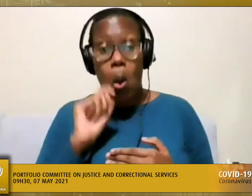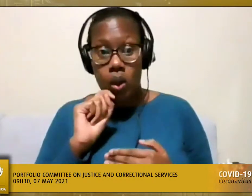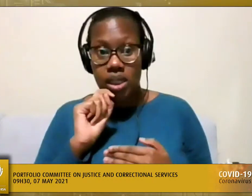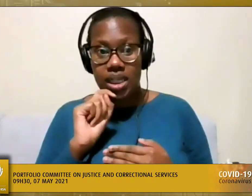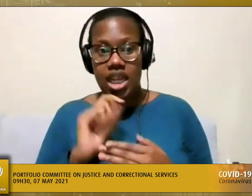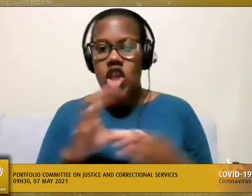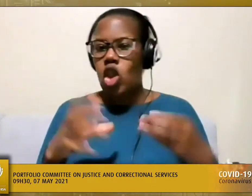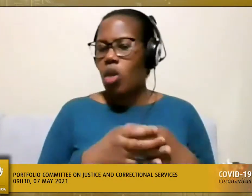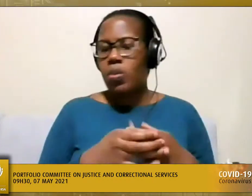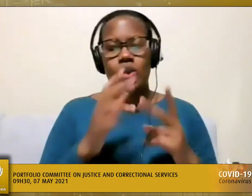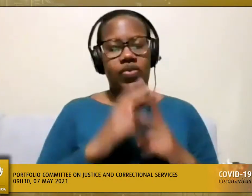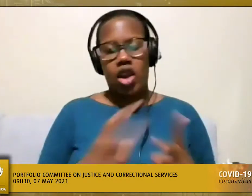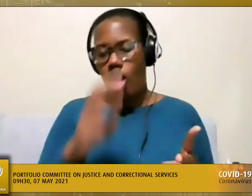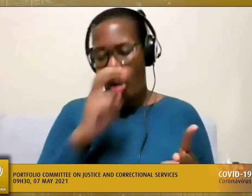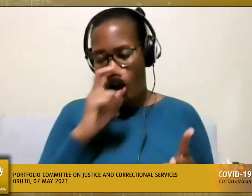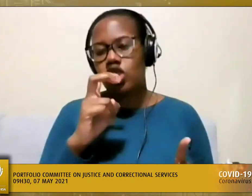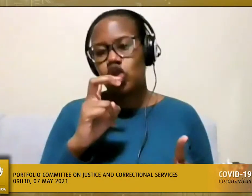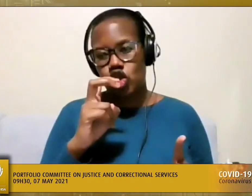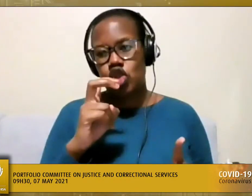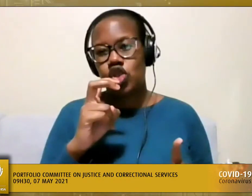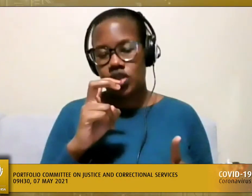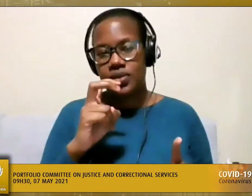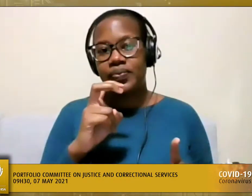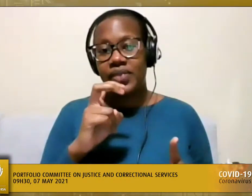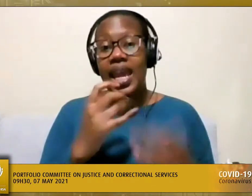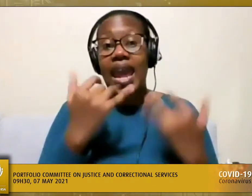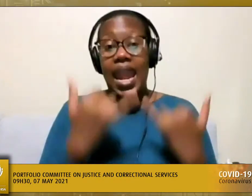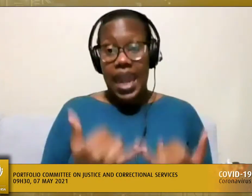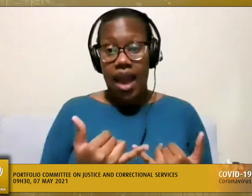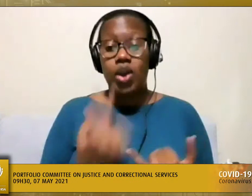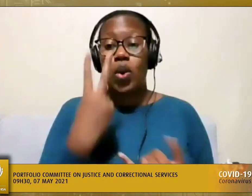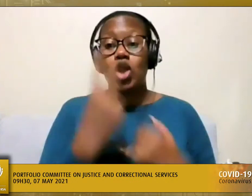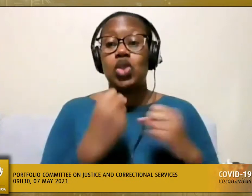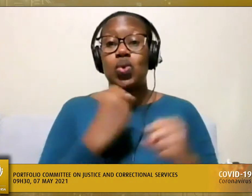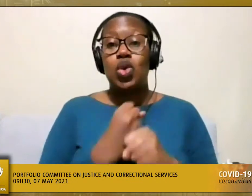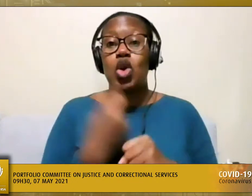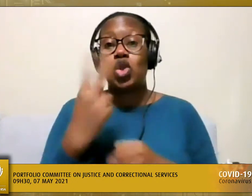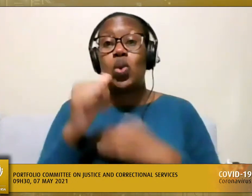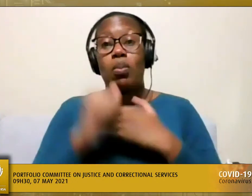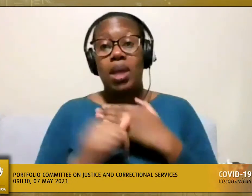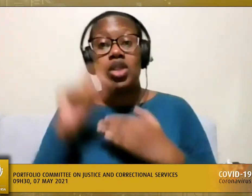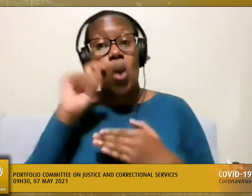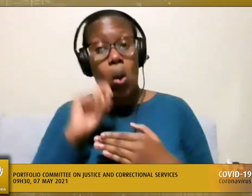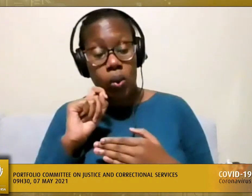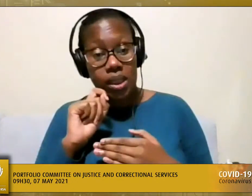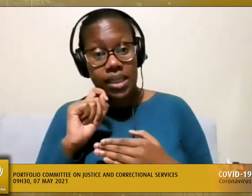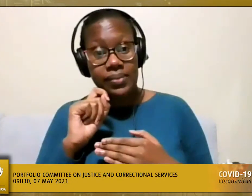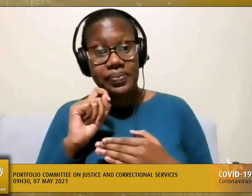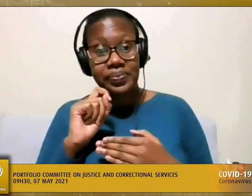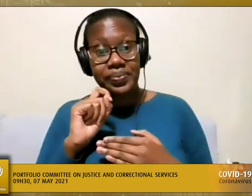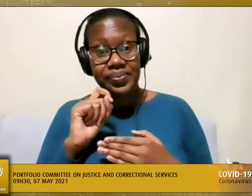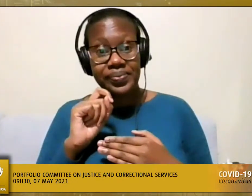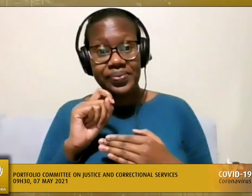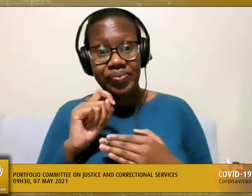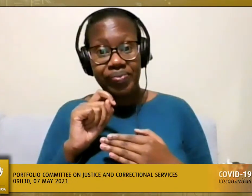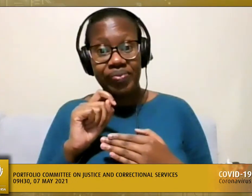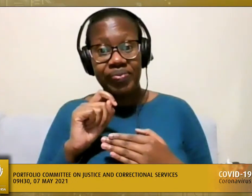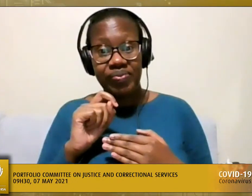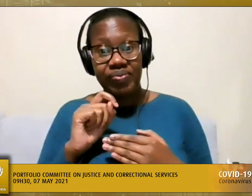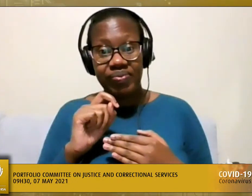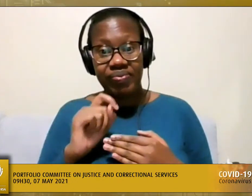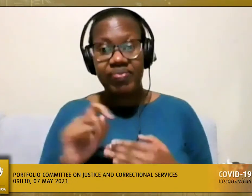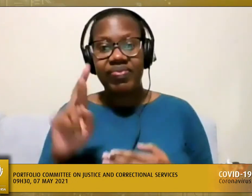was very harsh and now you are two years two months it is a it's a